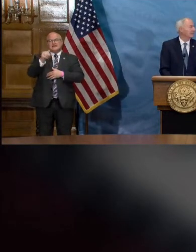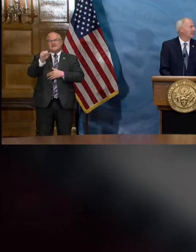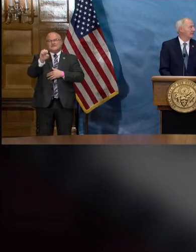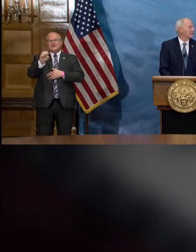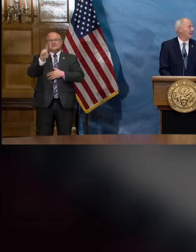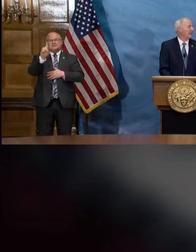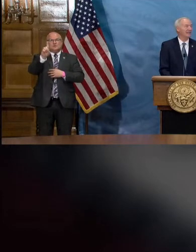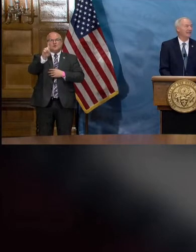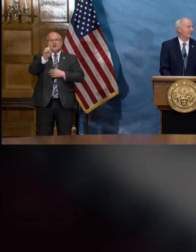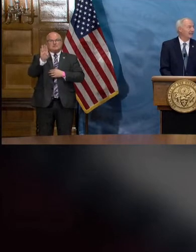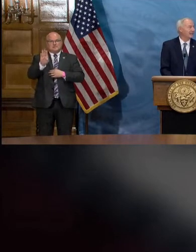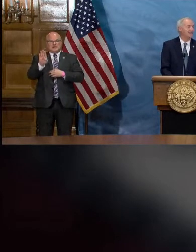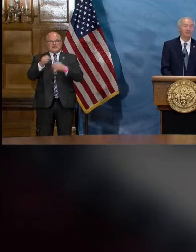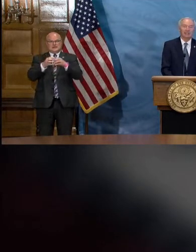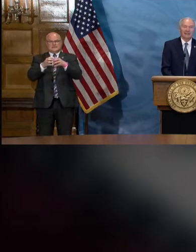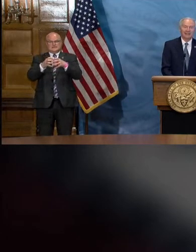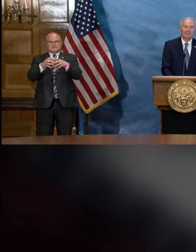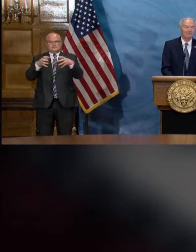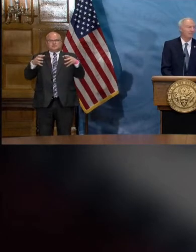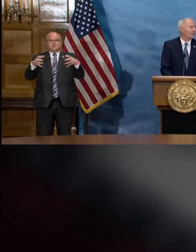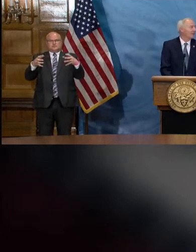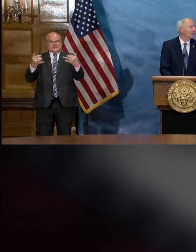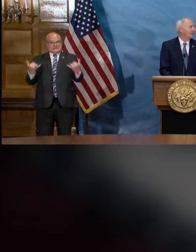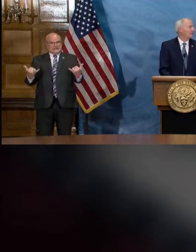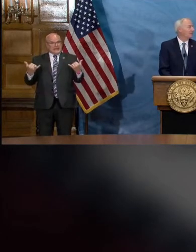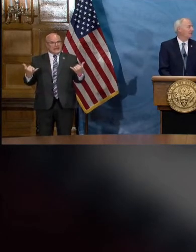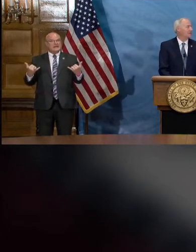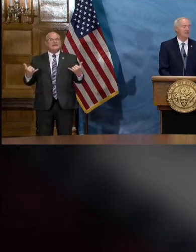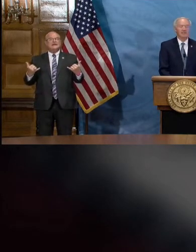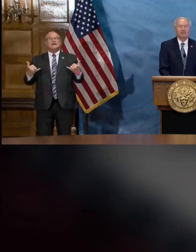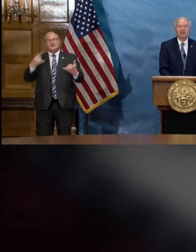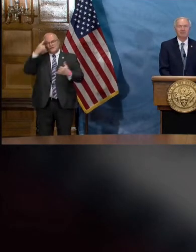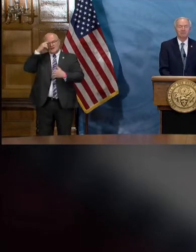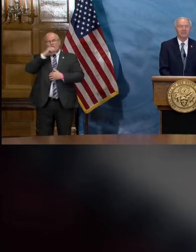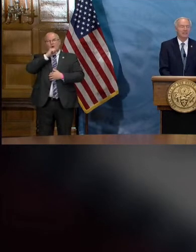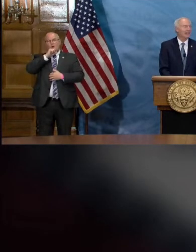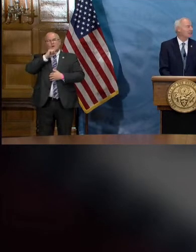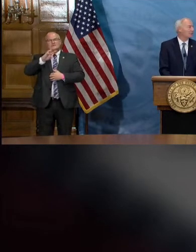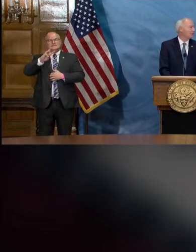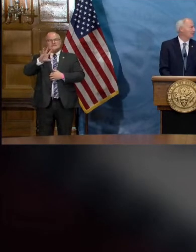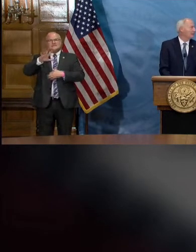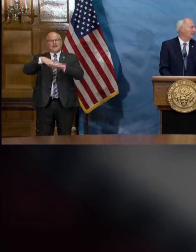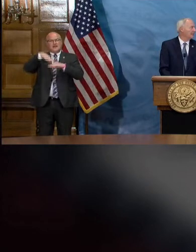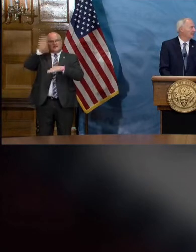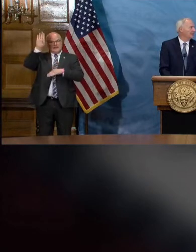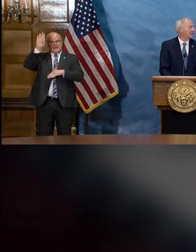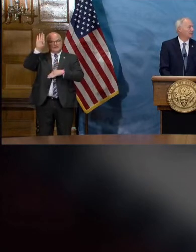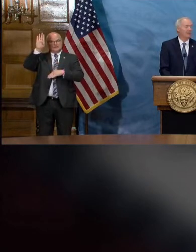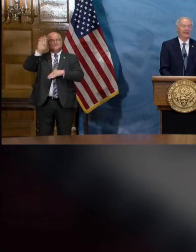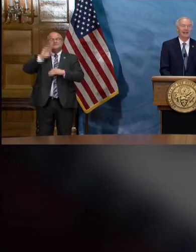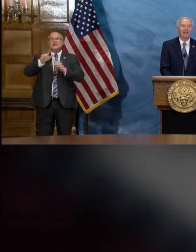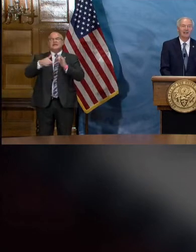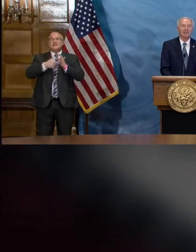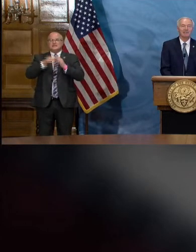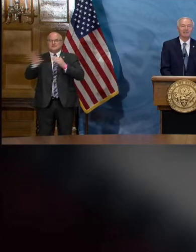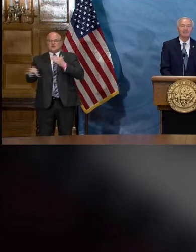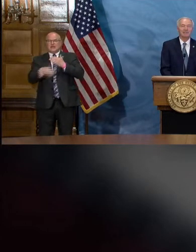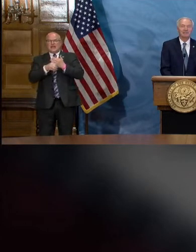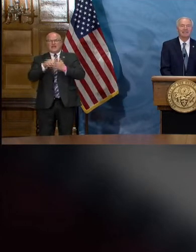1B is expanding effective today to the 65 plus age group. This will add